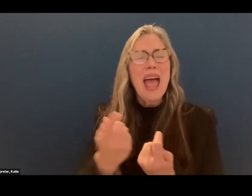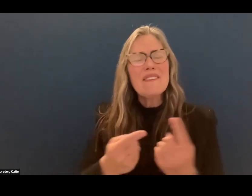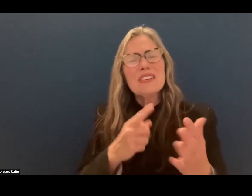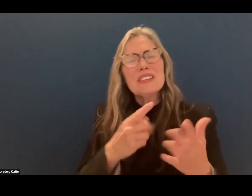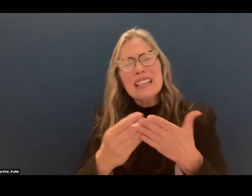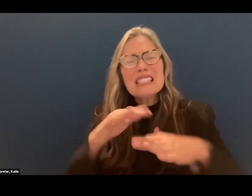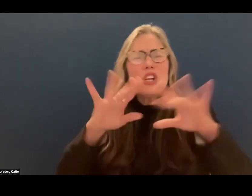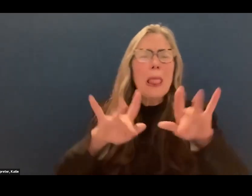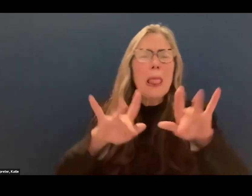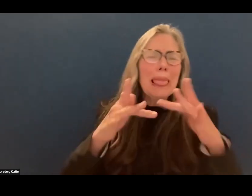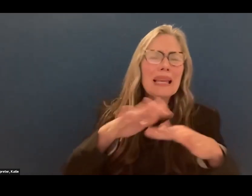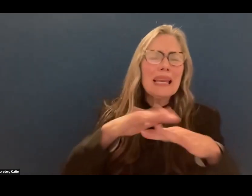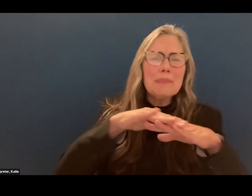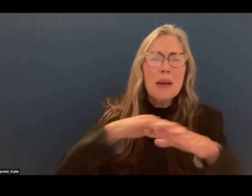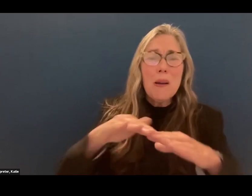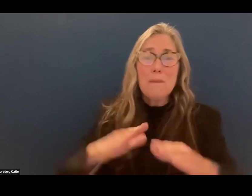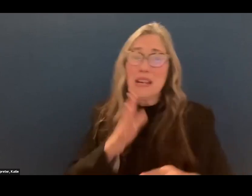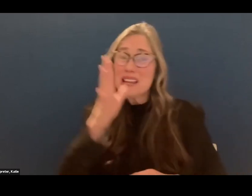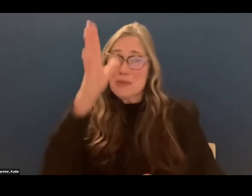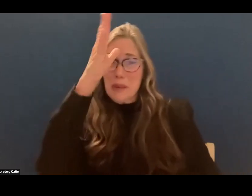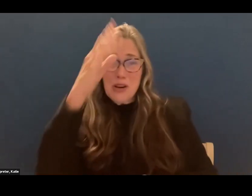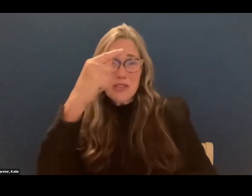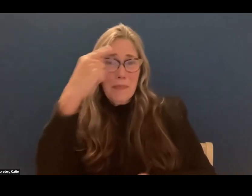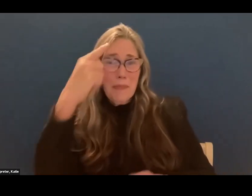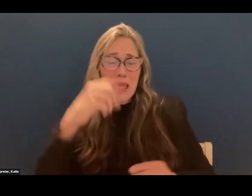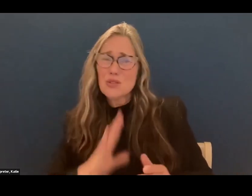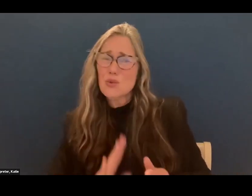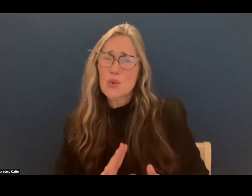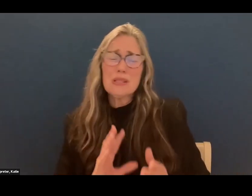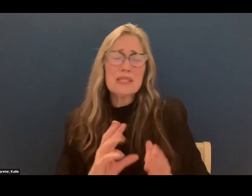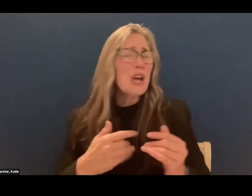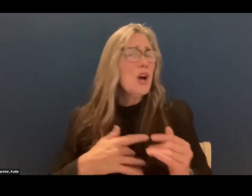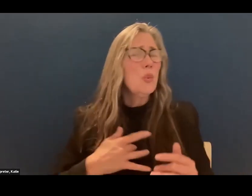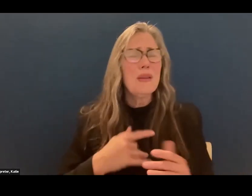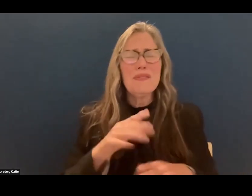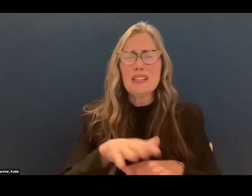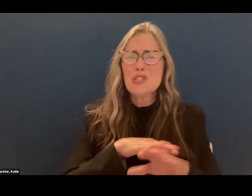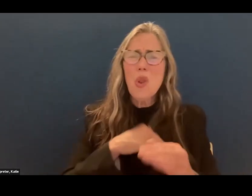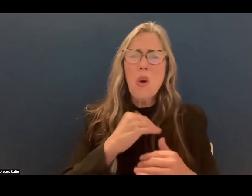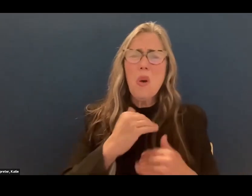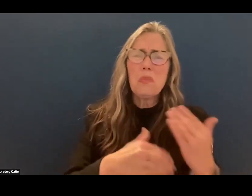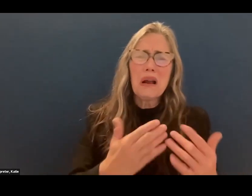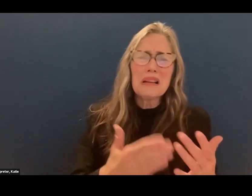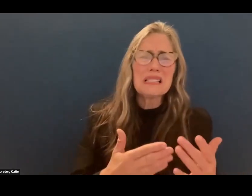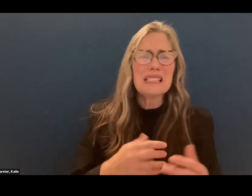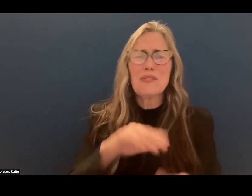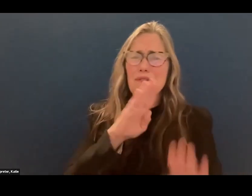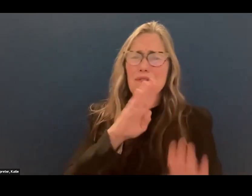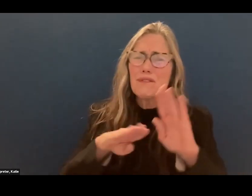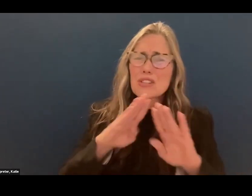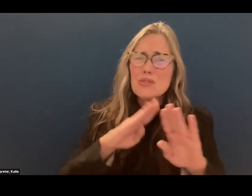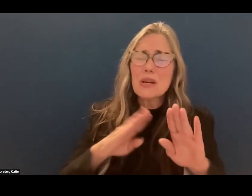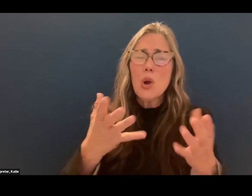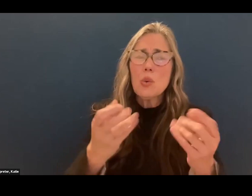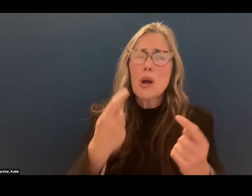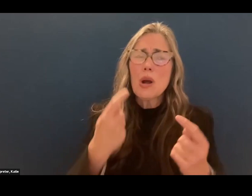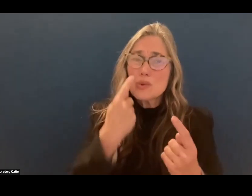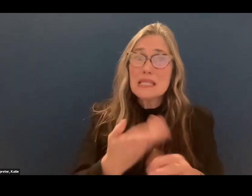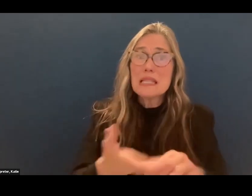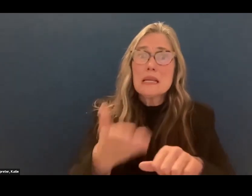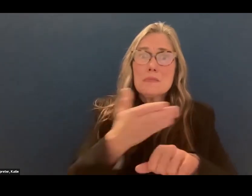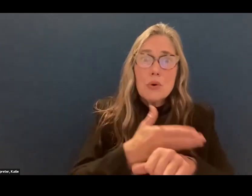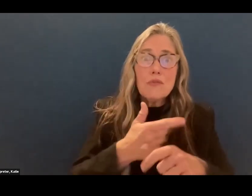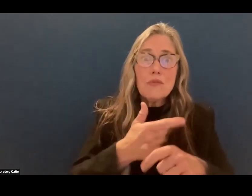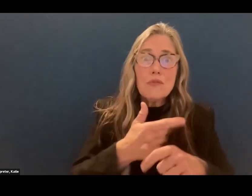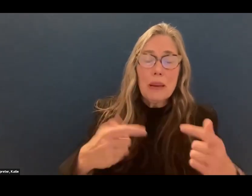topics. As parents of Black students, we are frustrated with the slowness of this process and want to see substantive programs